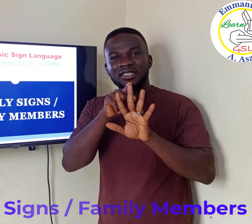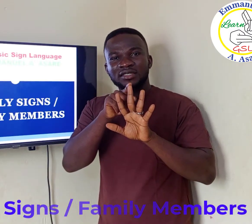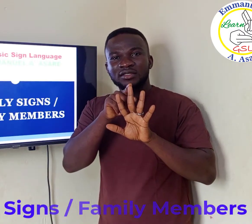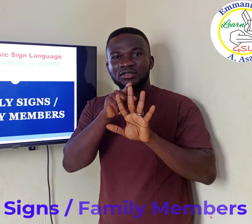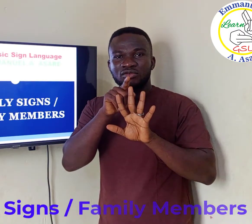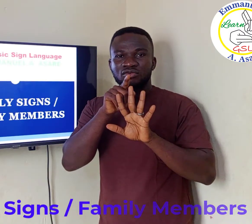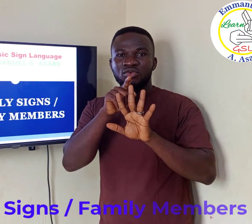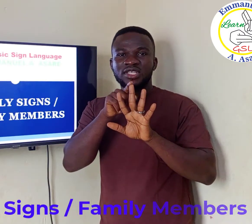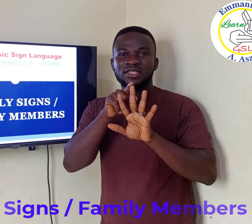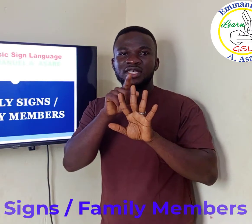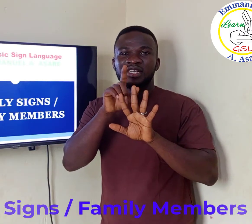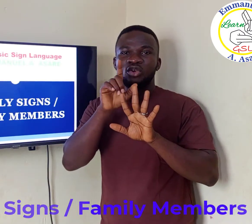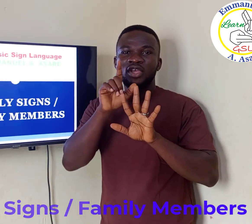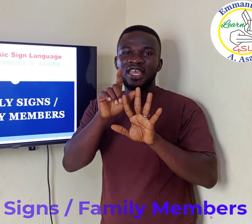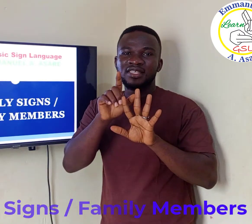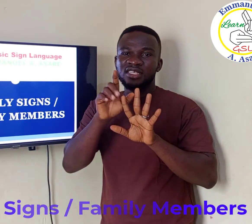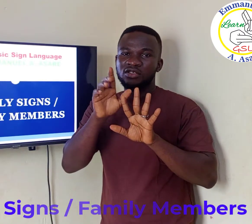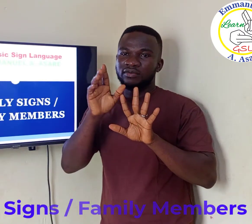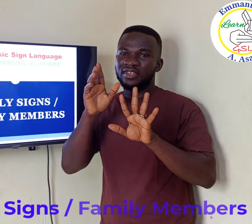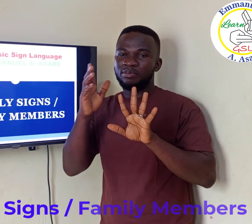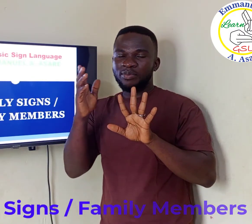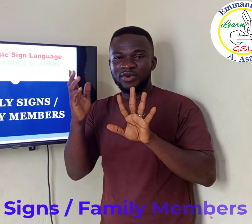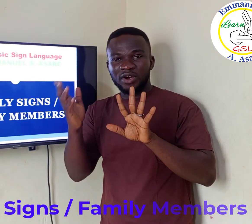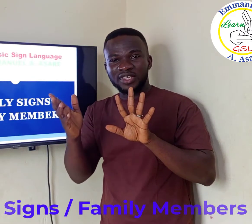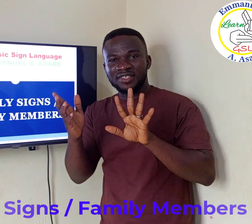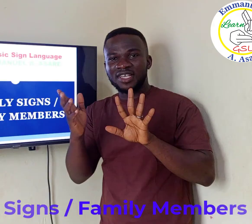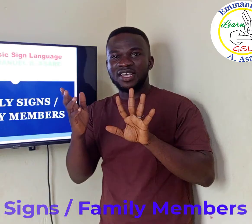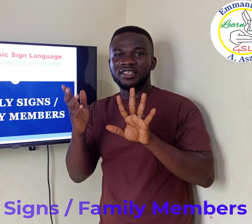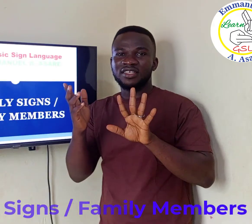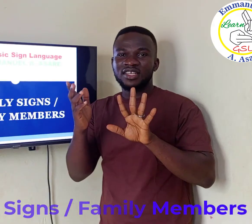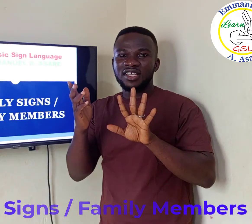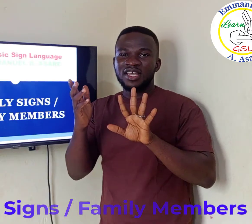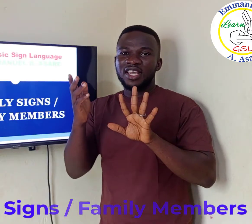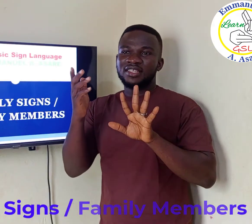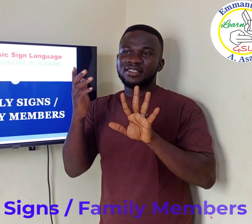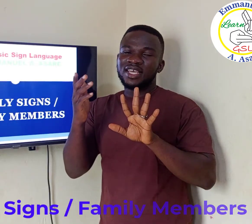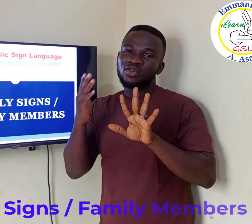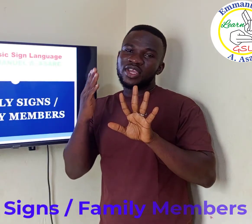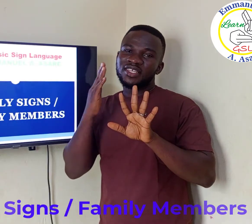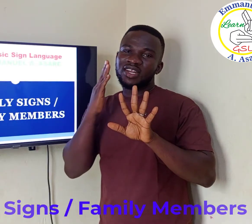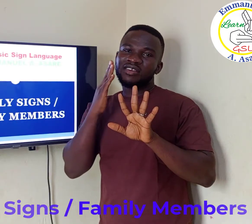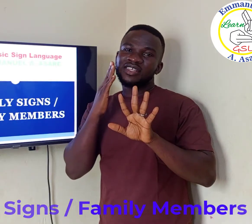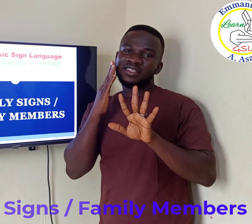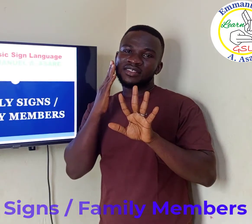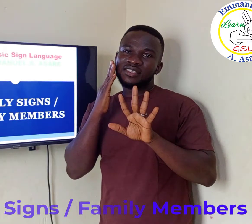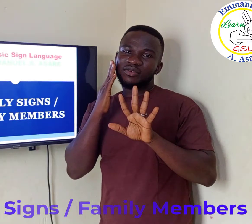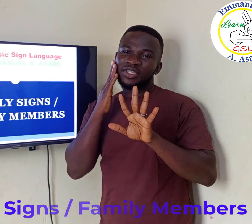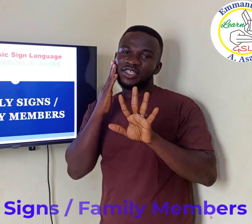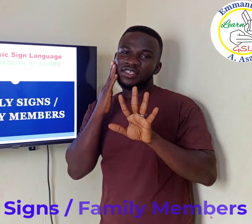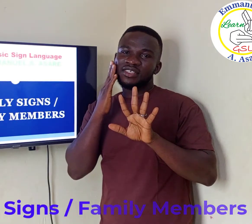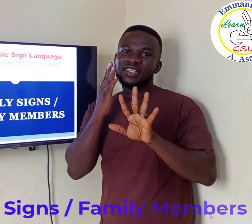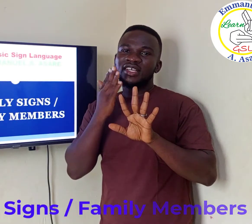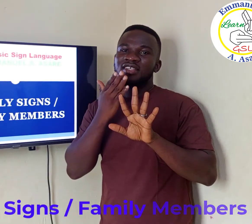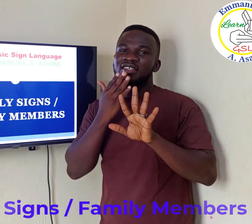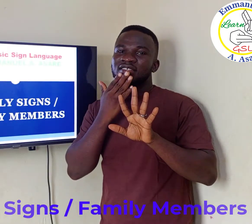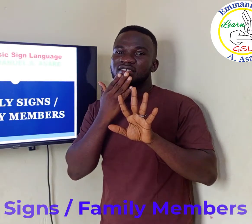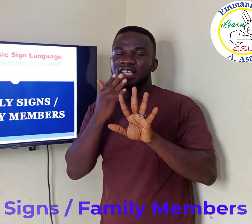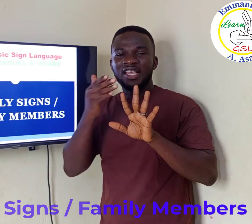L, which is location of the sign. The sign located around this region, this in